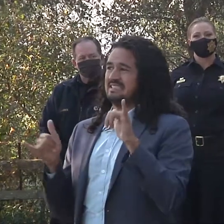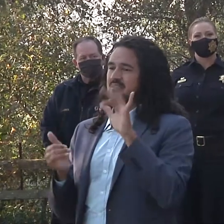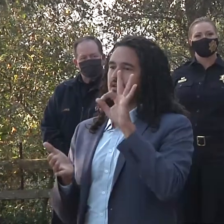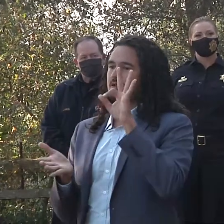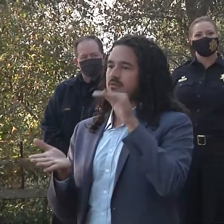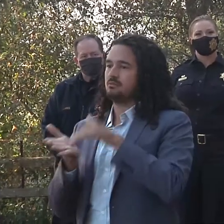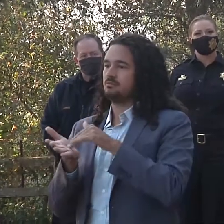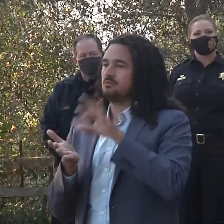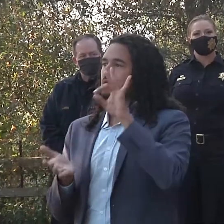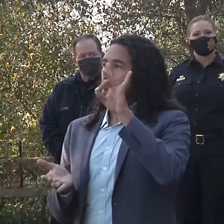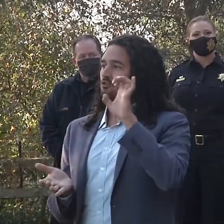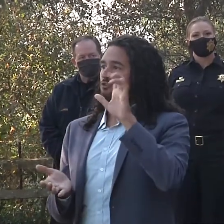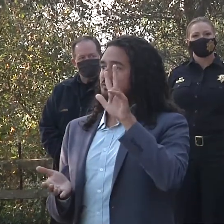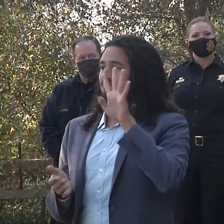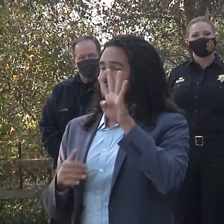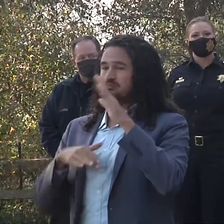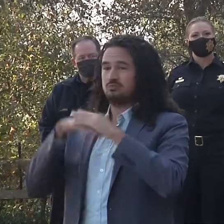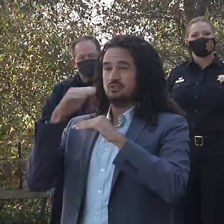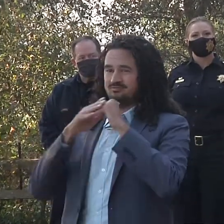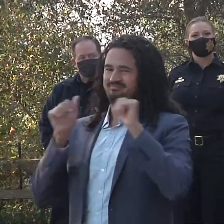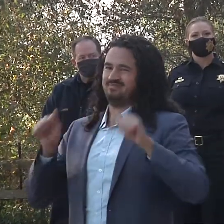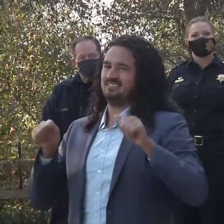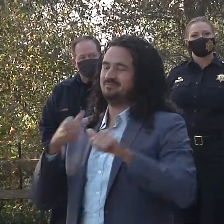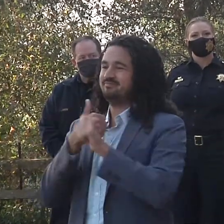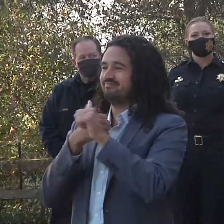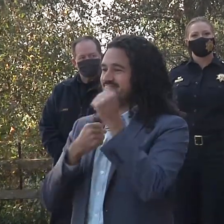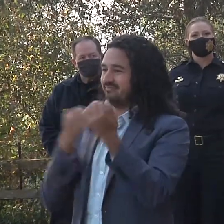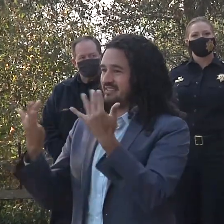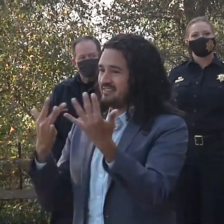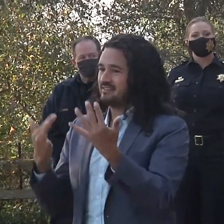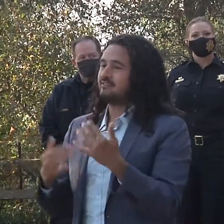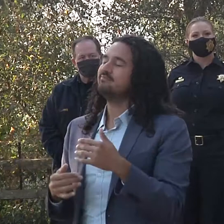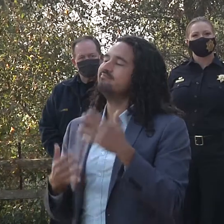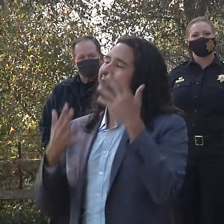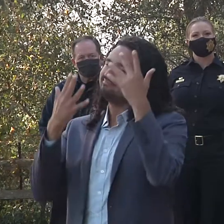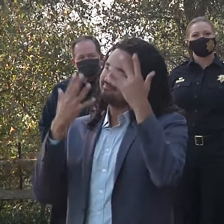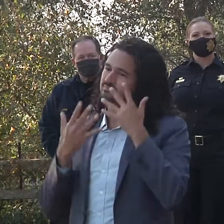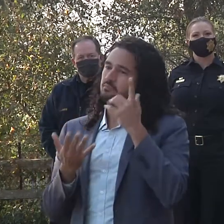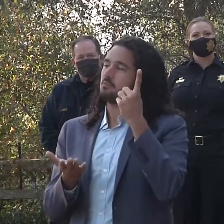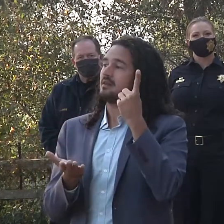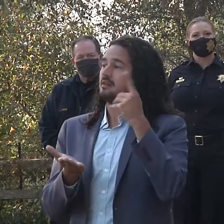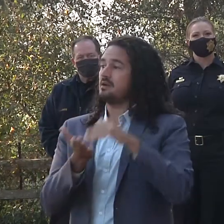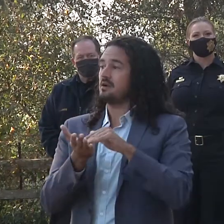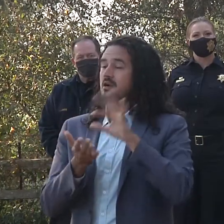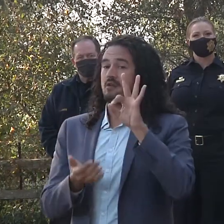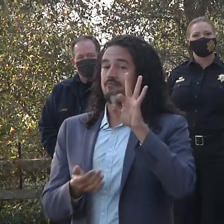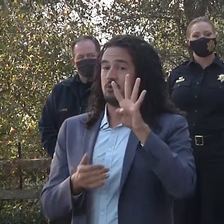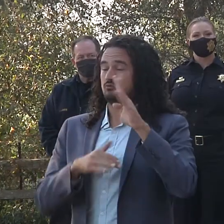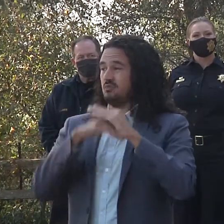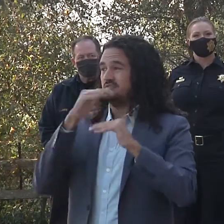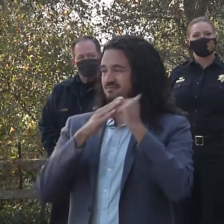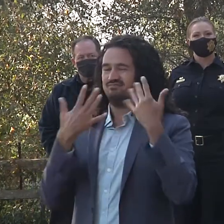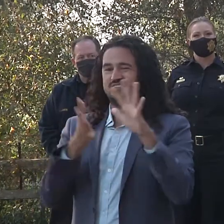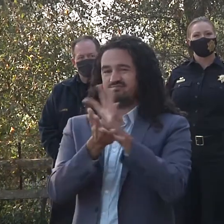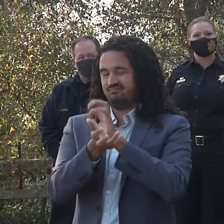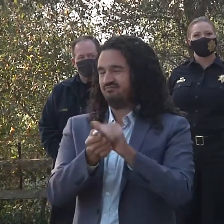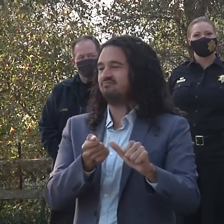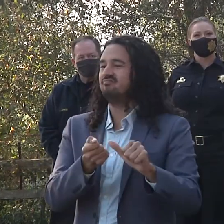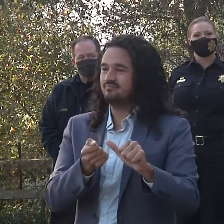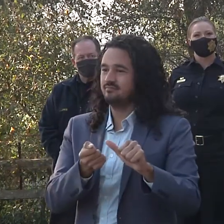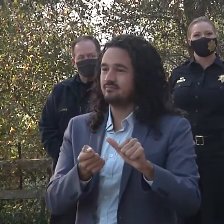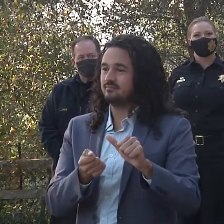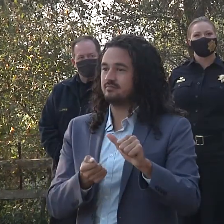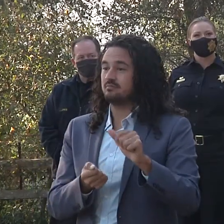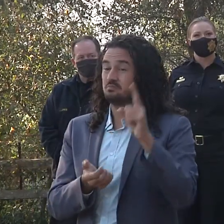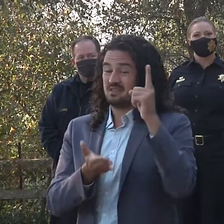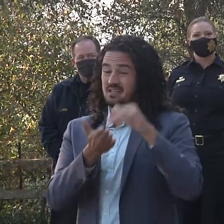threatened by the fire. And unfortunately, we can confirm that 1,094 structures have been destroyed. Of that